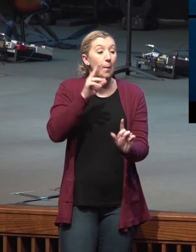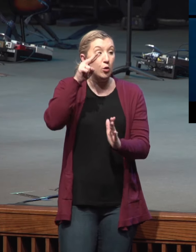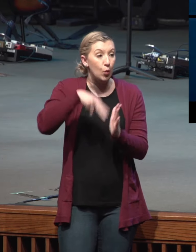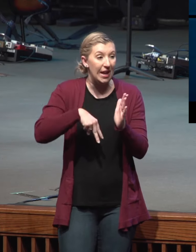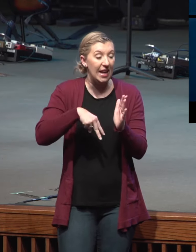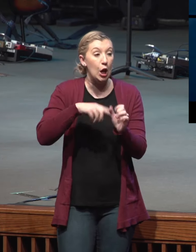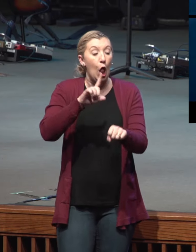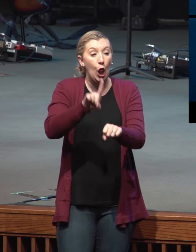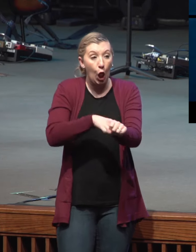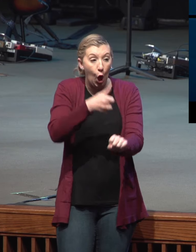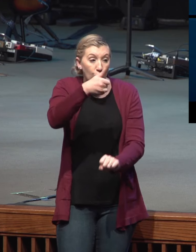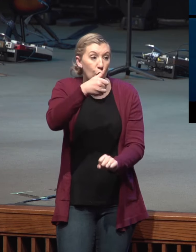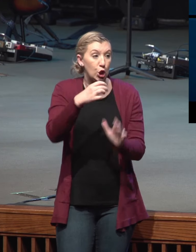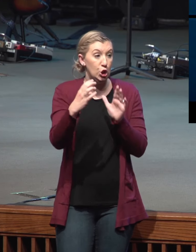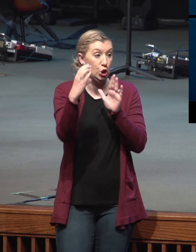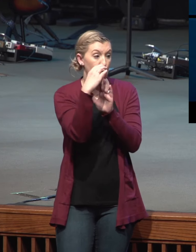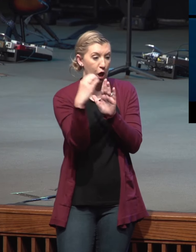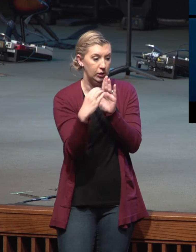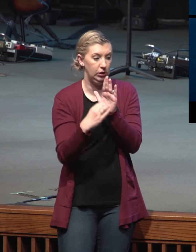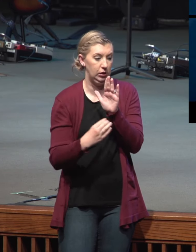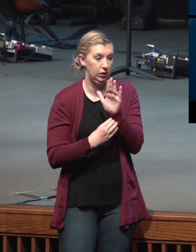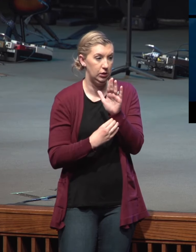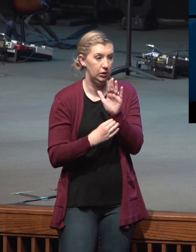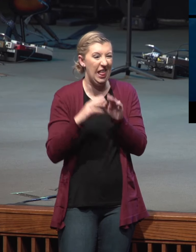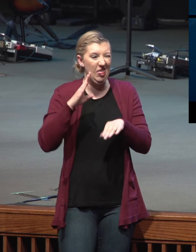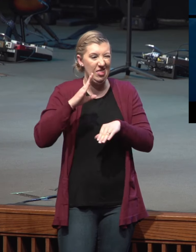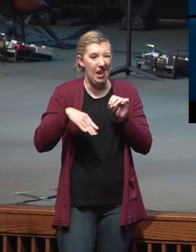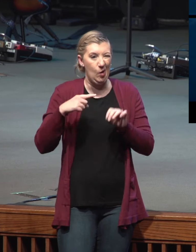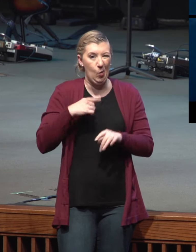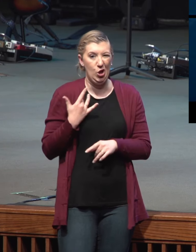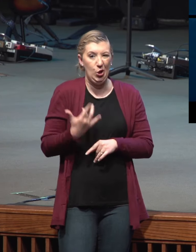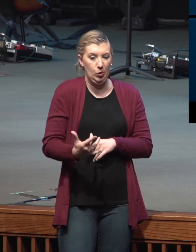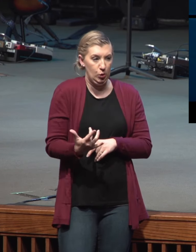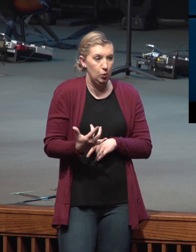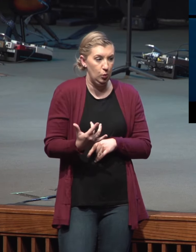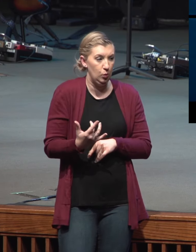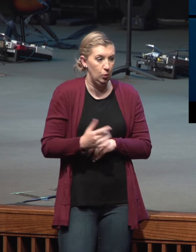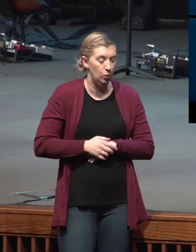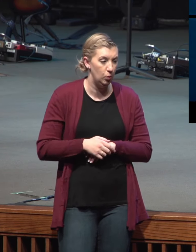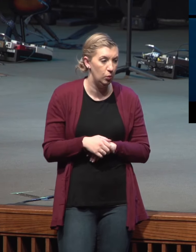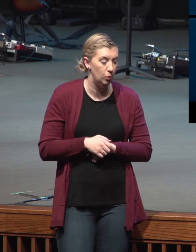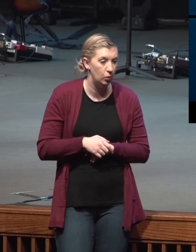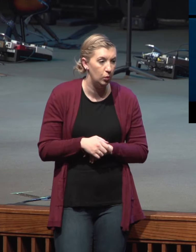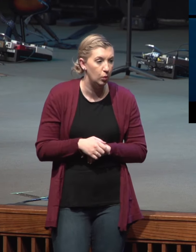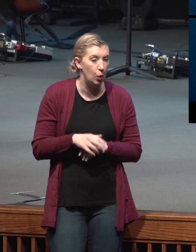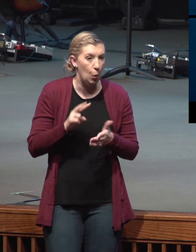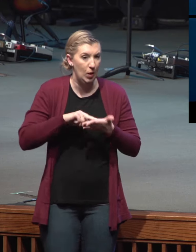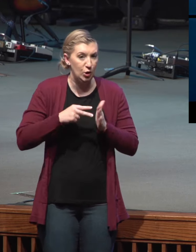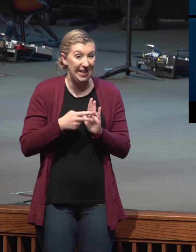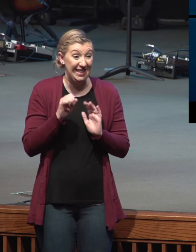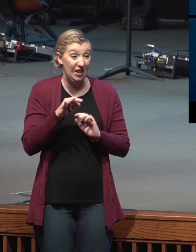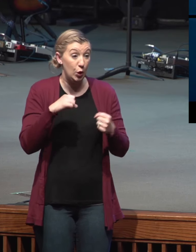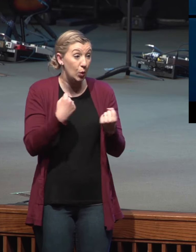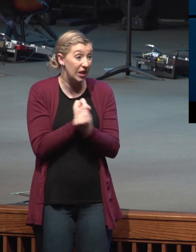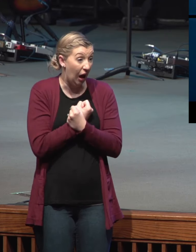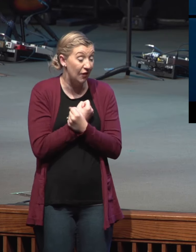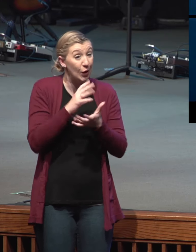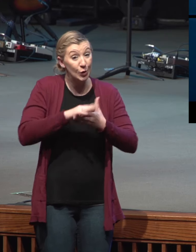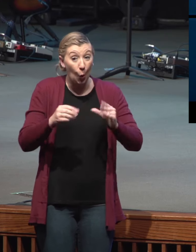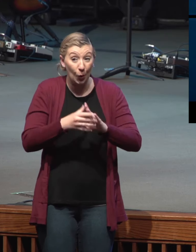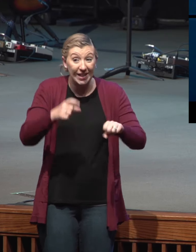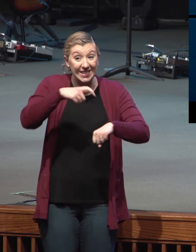longer chunks of Scripture than we may be used to. which means if you love story